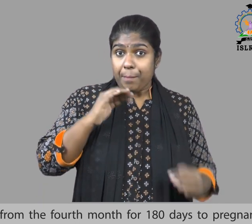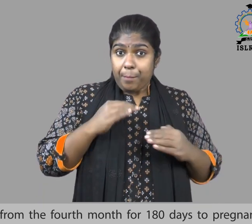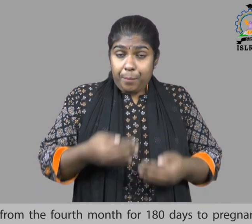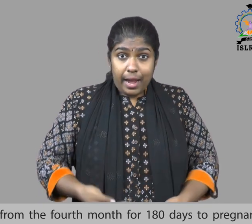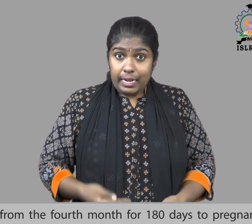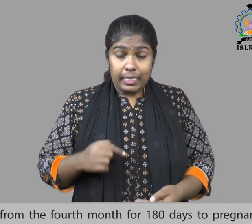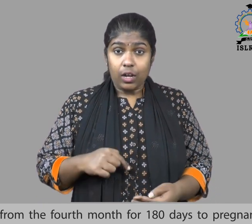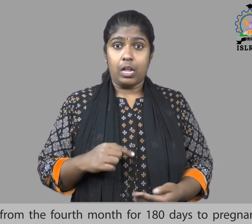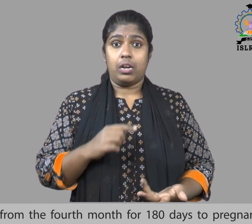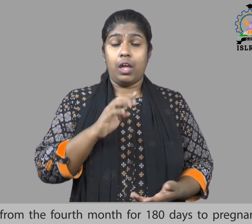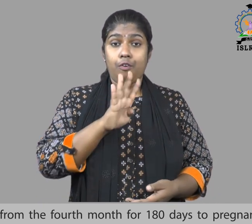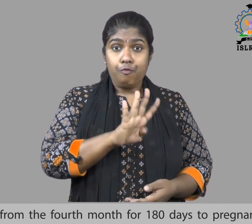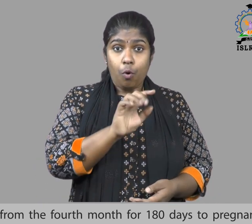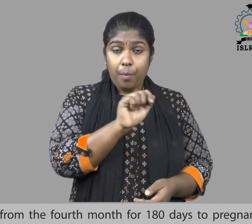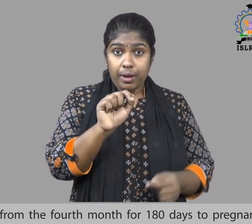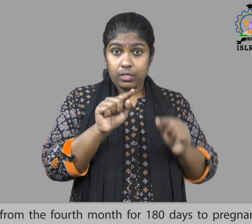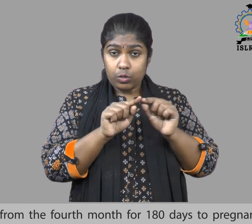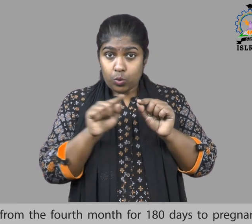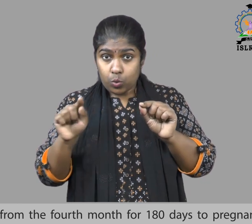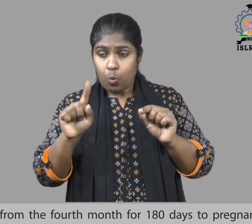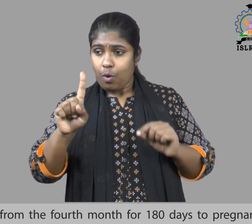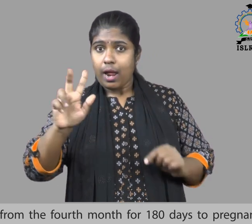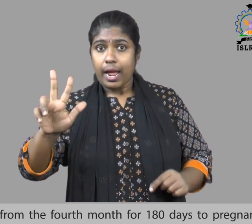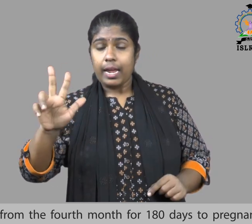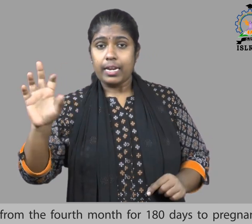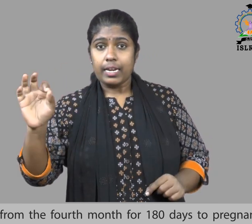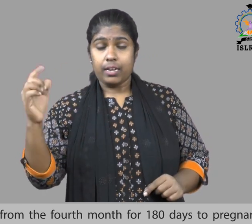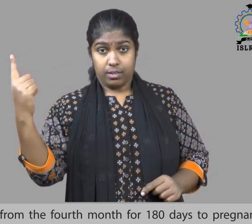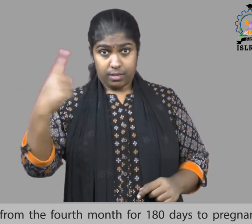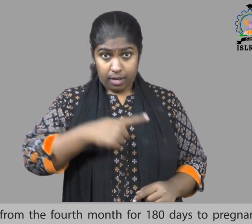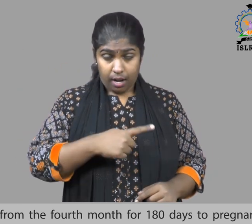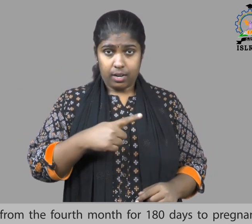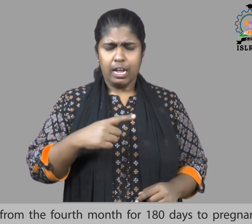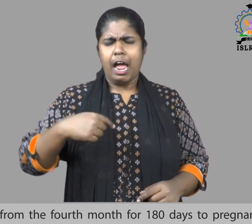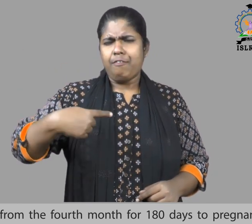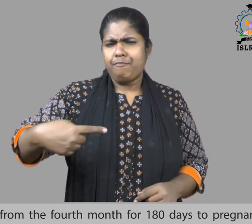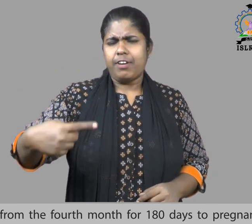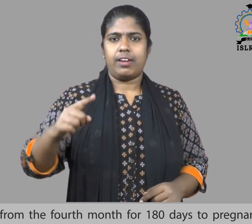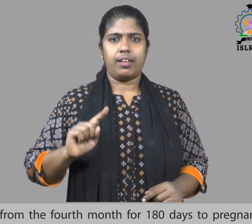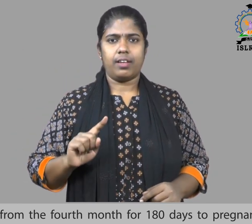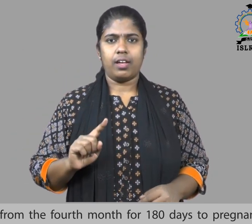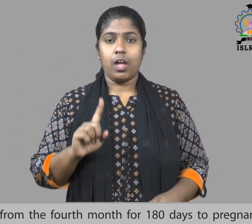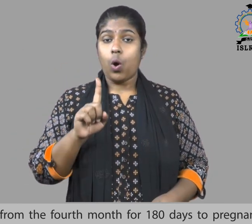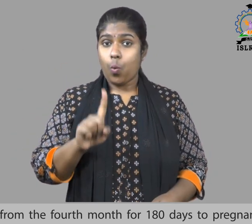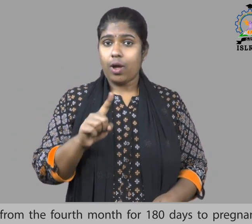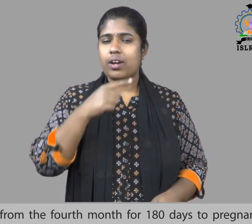One red IFA tablet daily starting from the fourth month of one